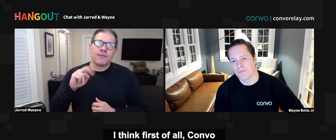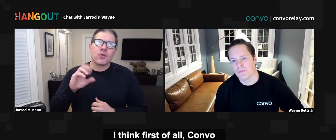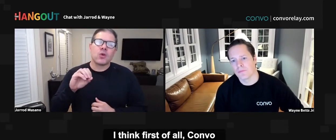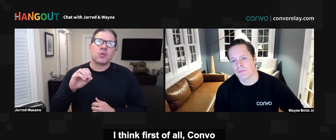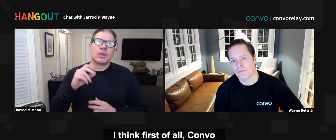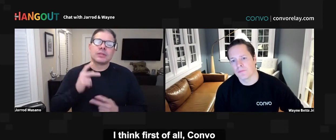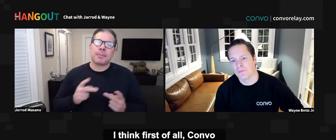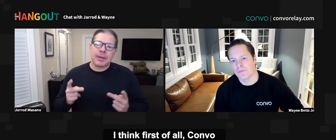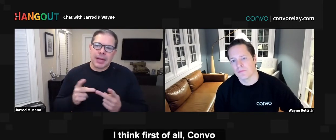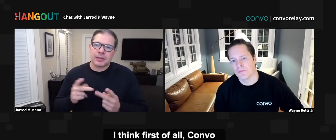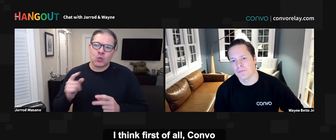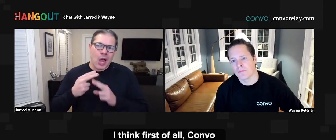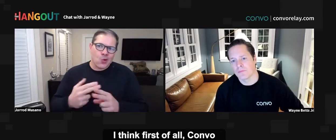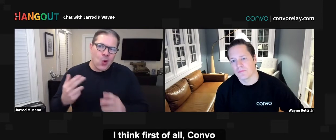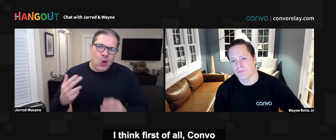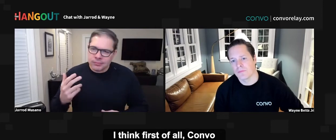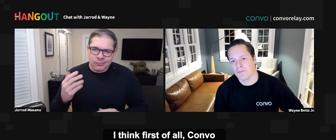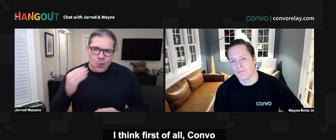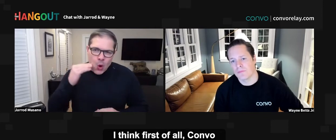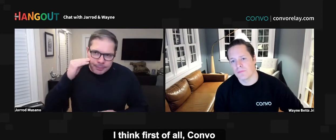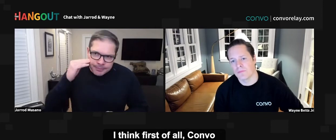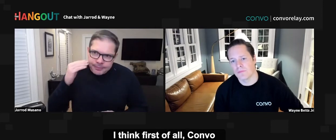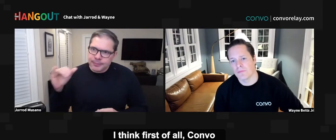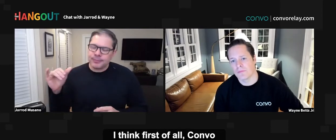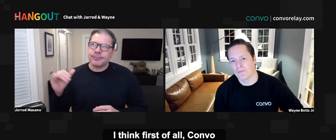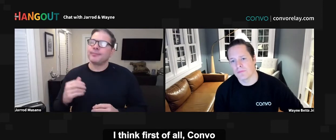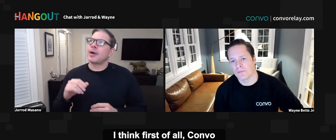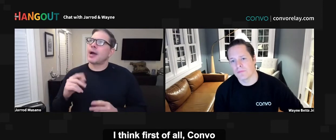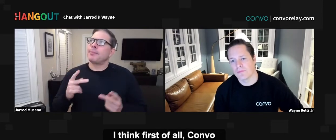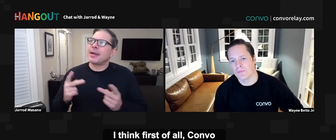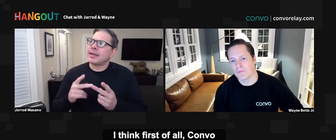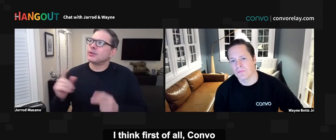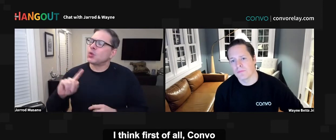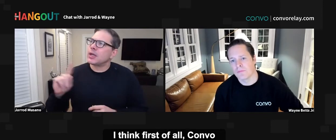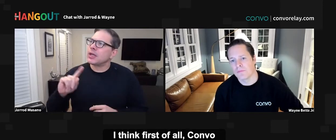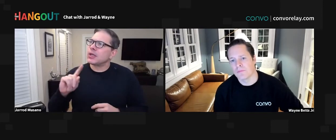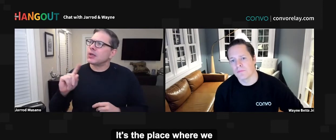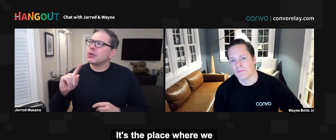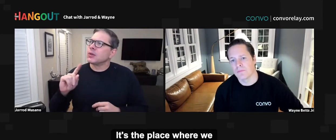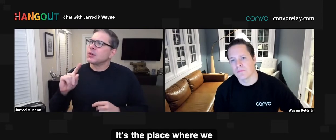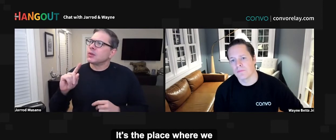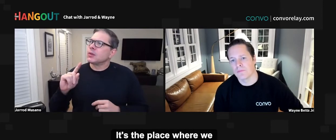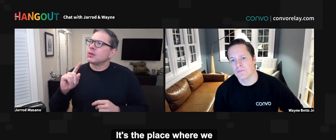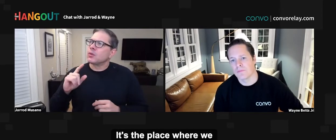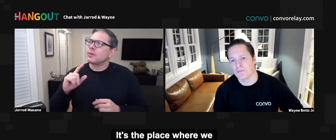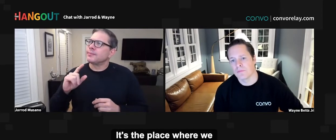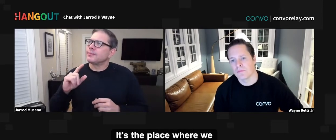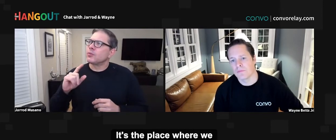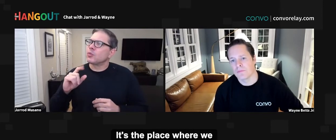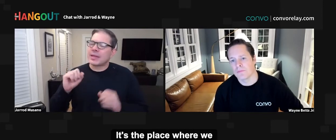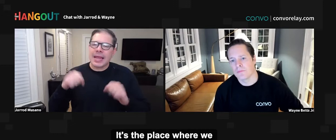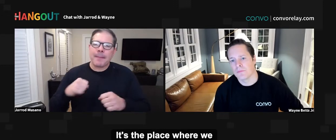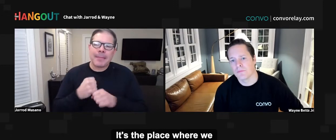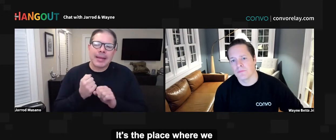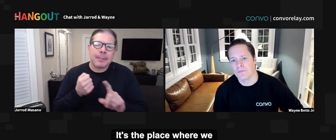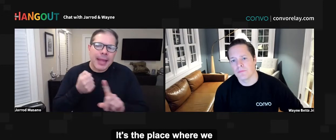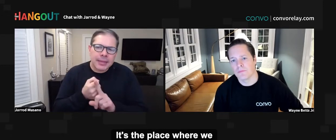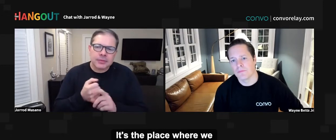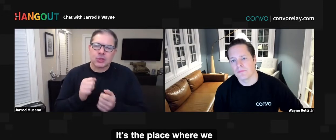I think, first of all, Convo is the place that I call home. It's the place where